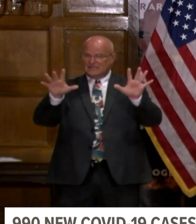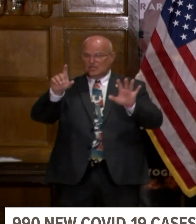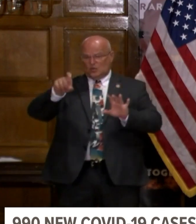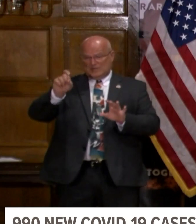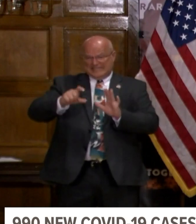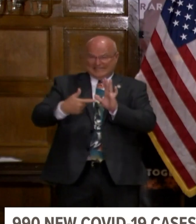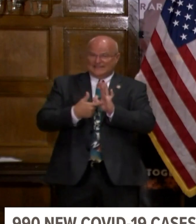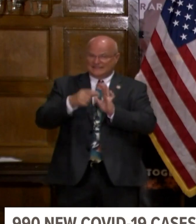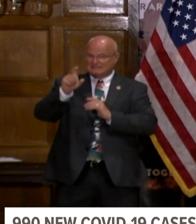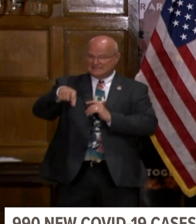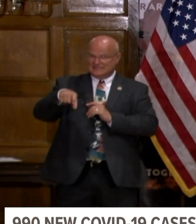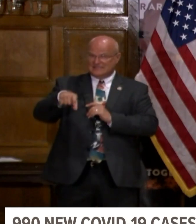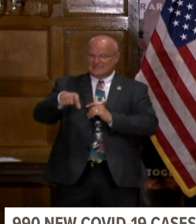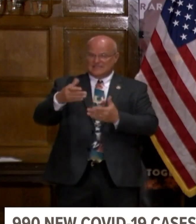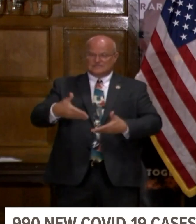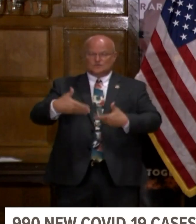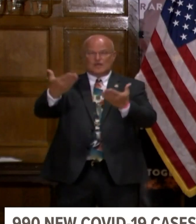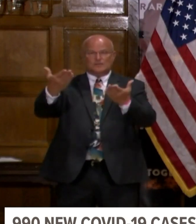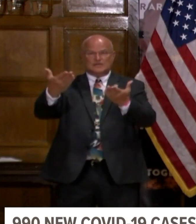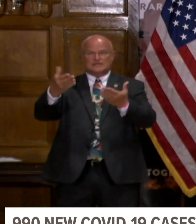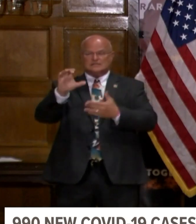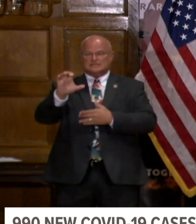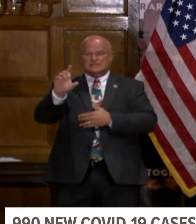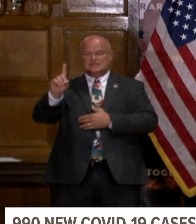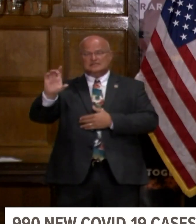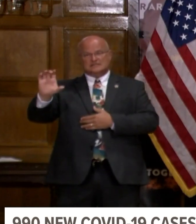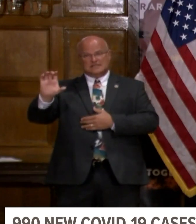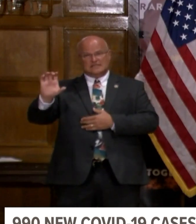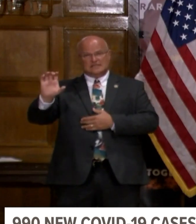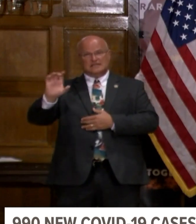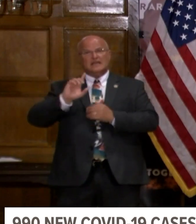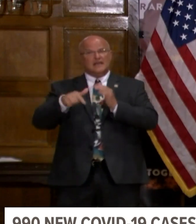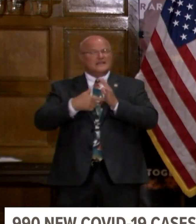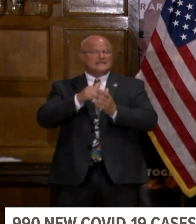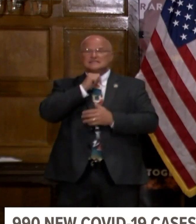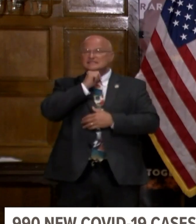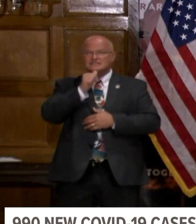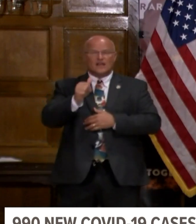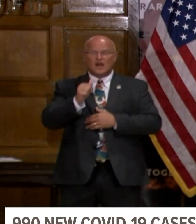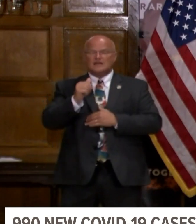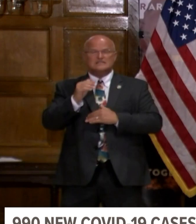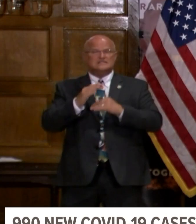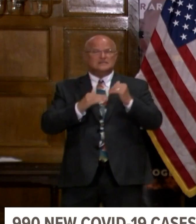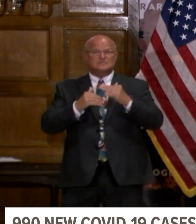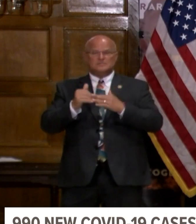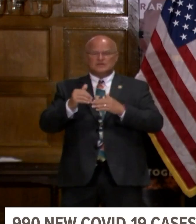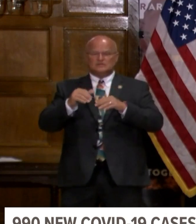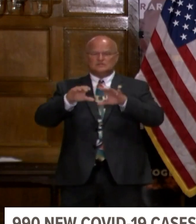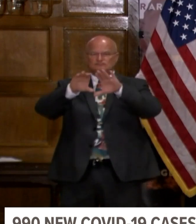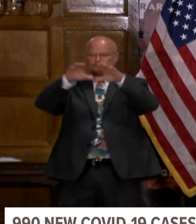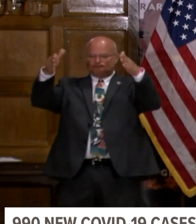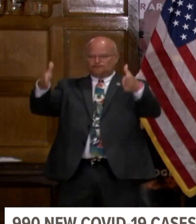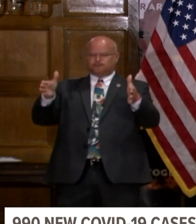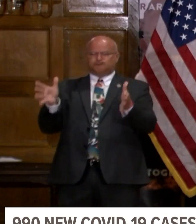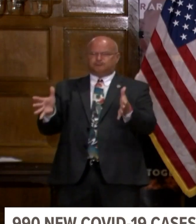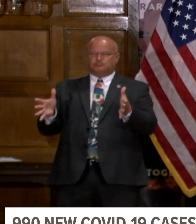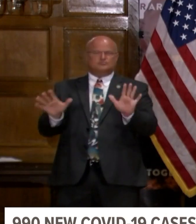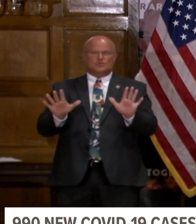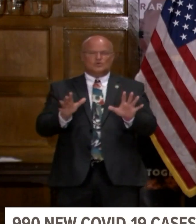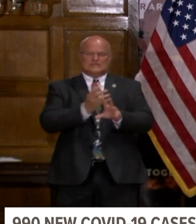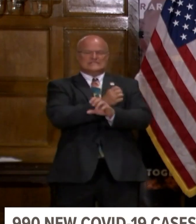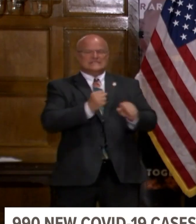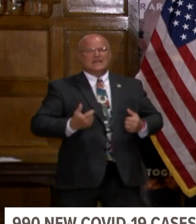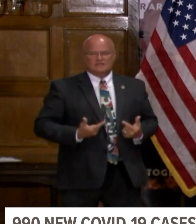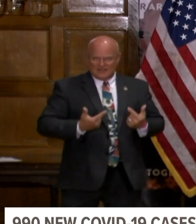need this. It's a recommendation of the CDC. This is not to build a building. This is to save